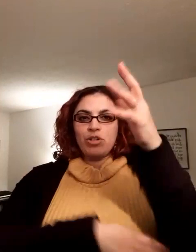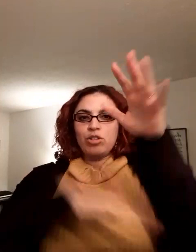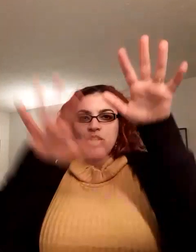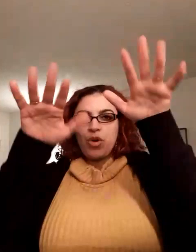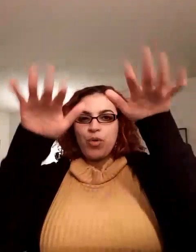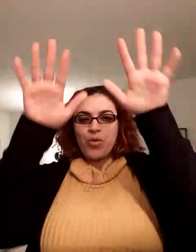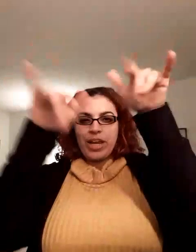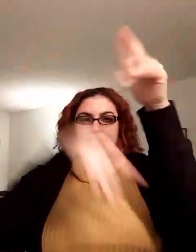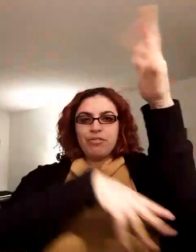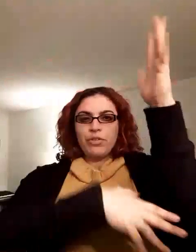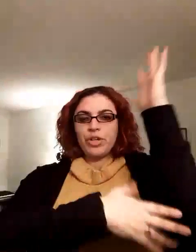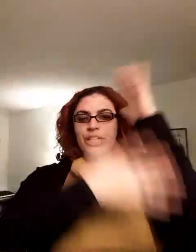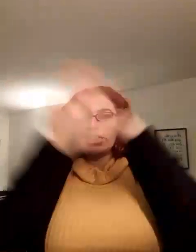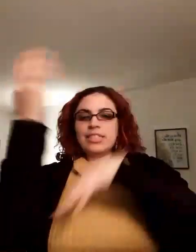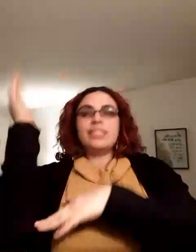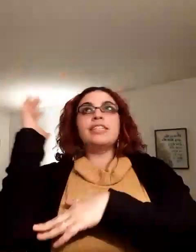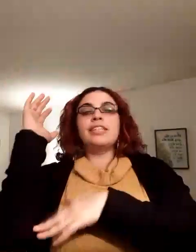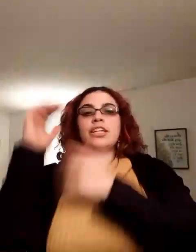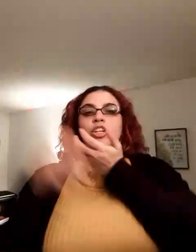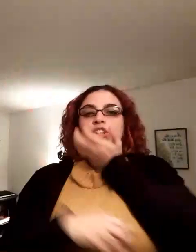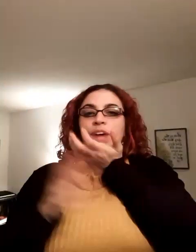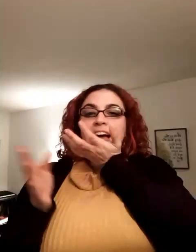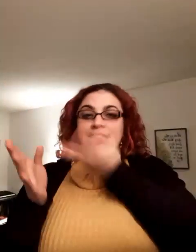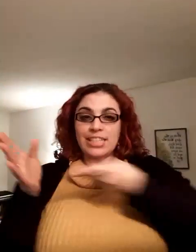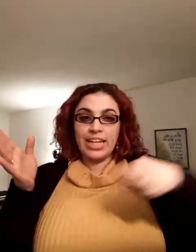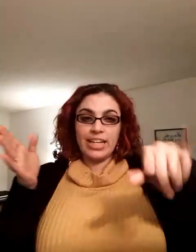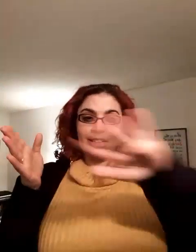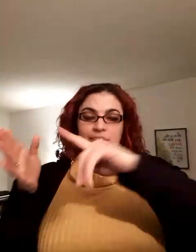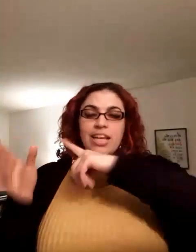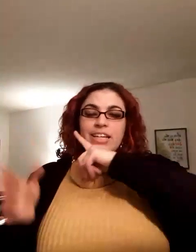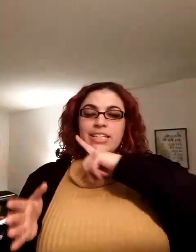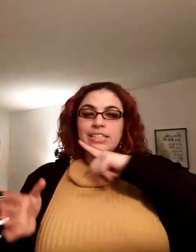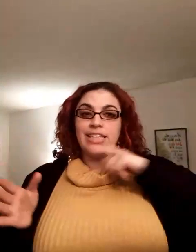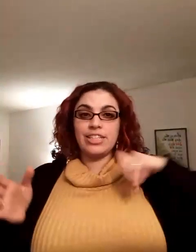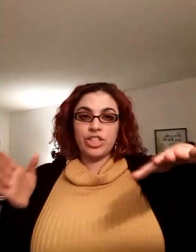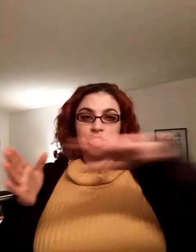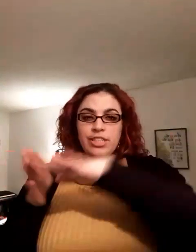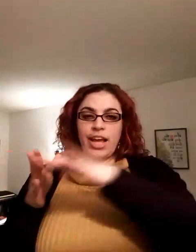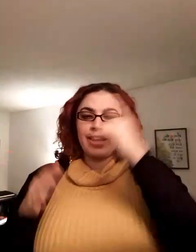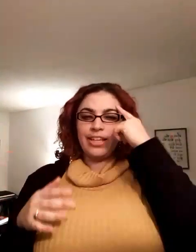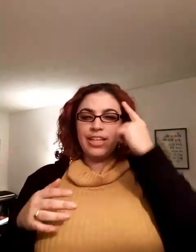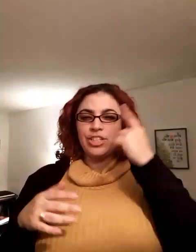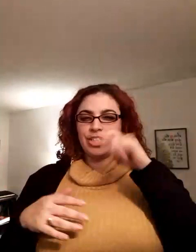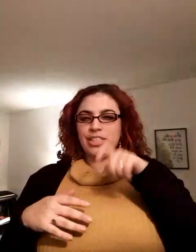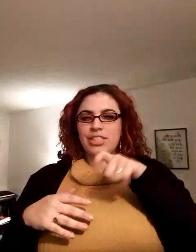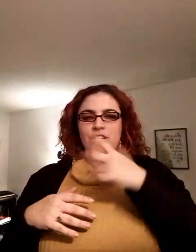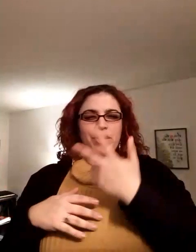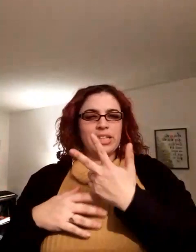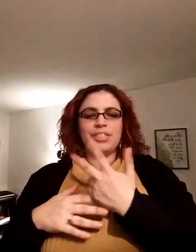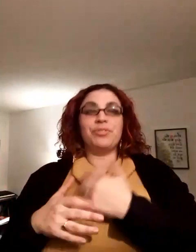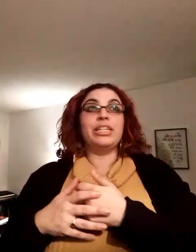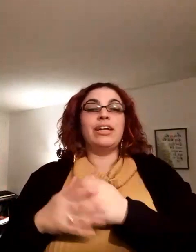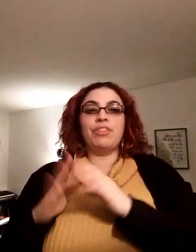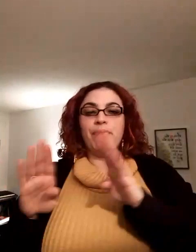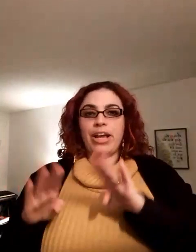tropical, rainforest, grassland, desert. I think he just needs to know at least 3 of the biomes.